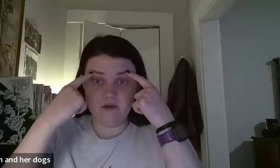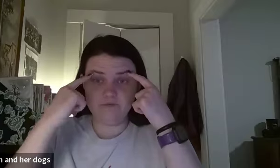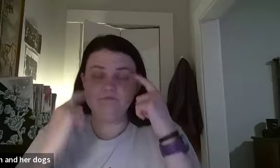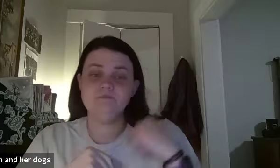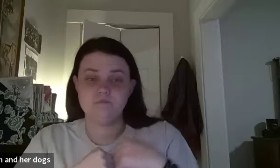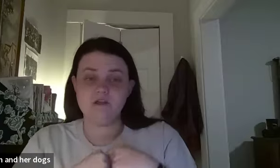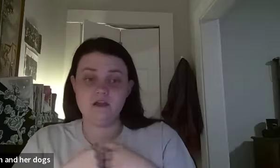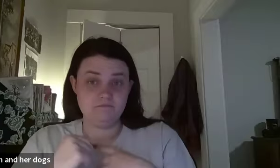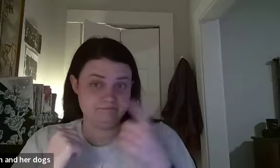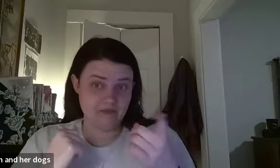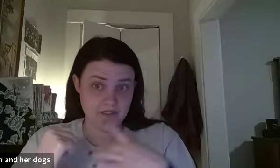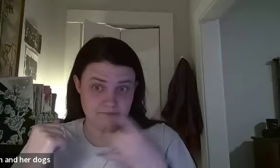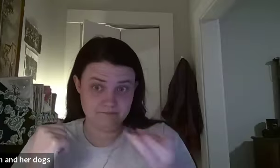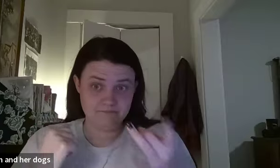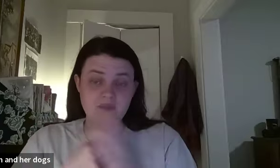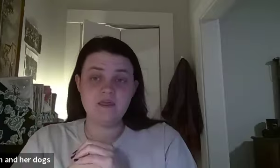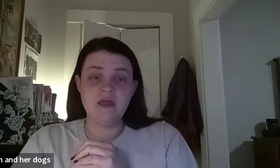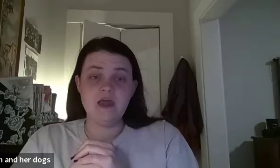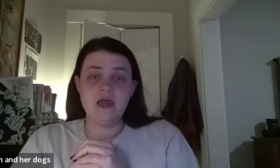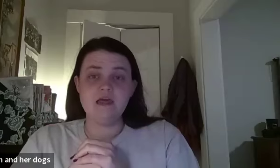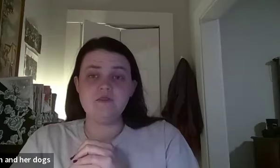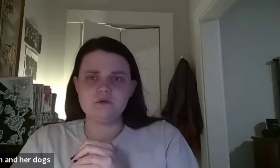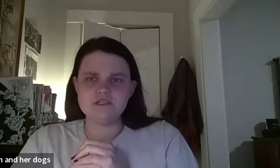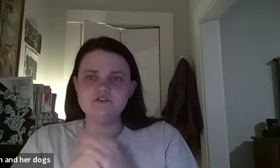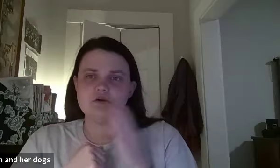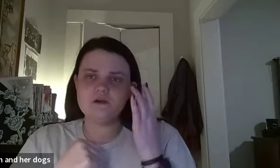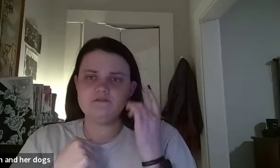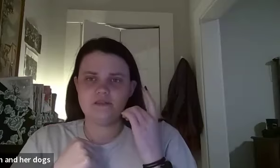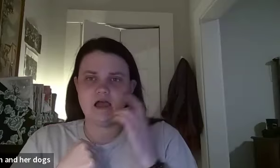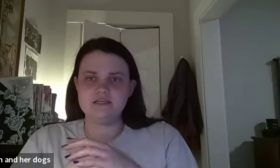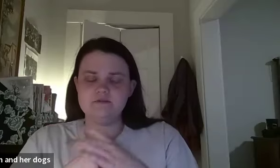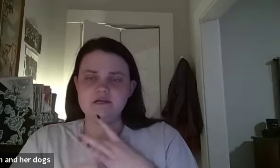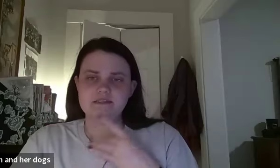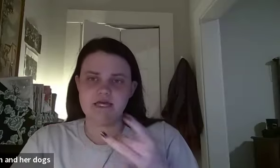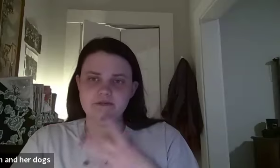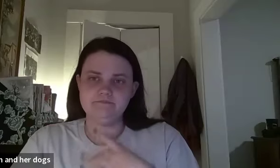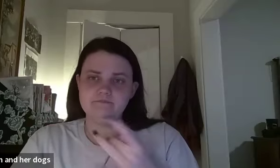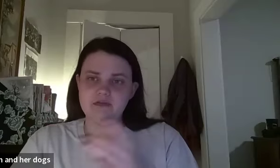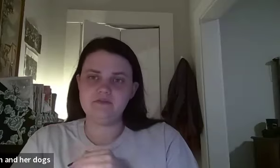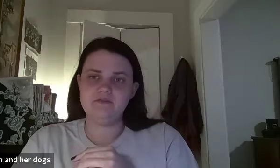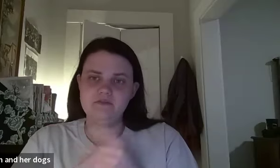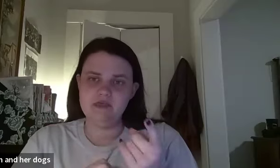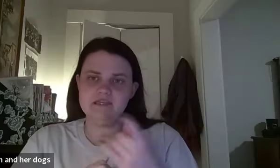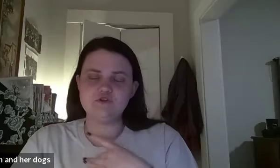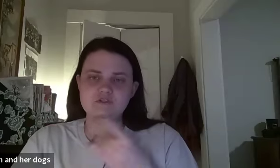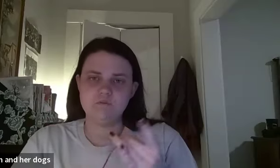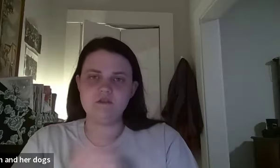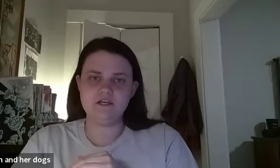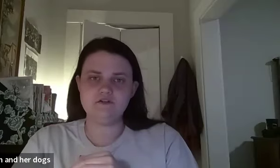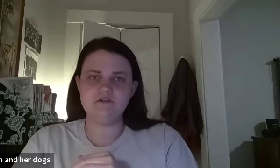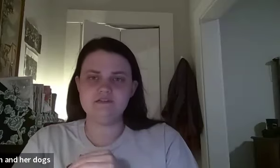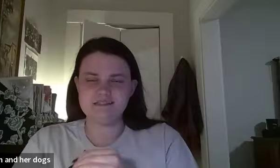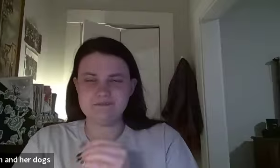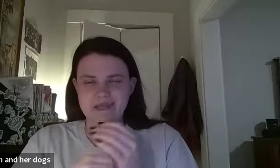up. Okay? Like. And the reason you don't want it flat is because, like, this looks more like you're making